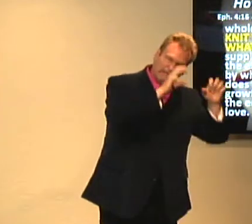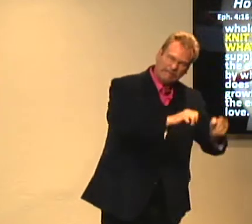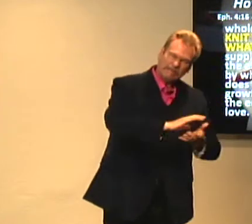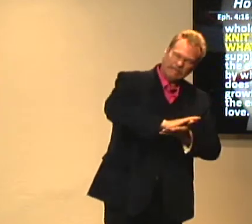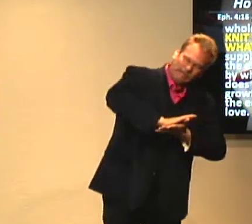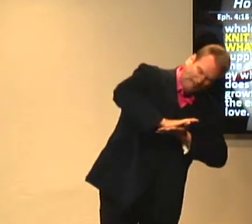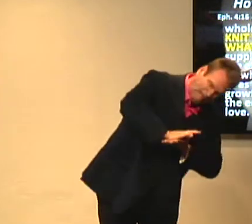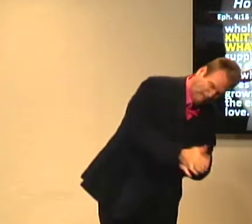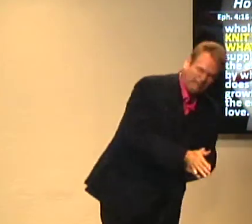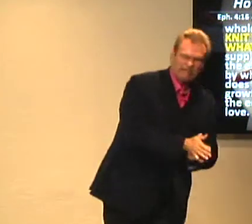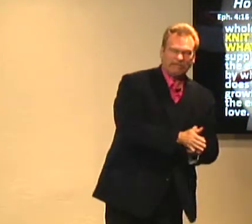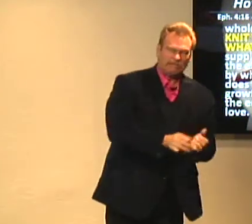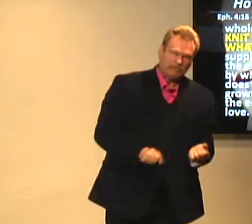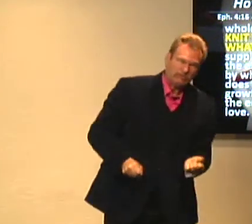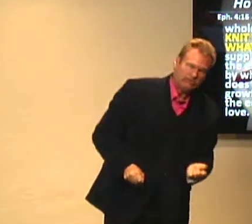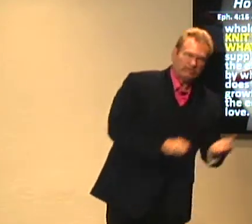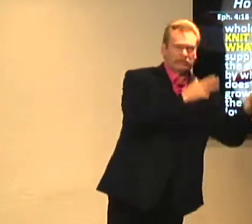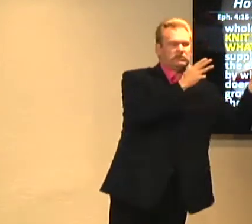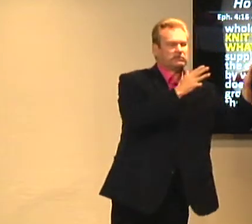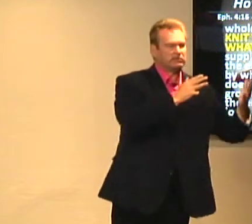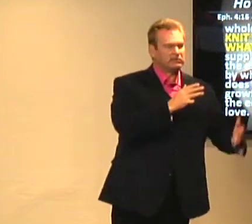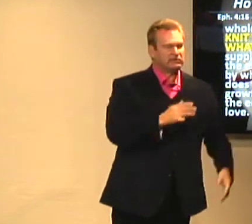their reputation is being destroyed.